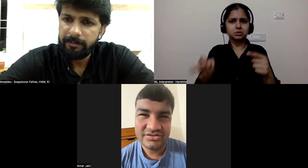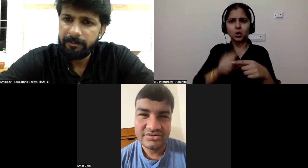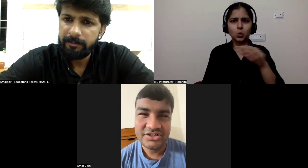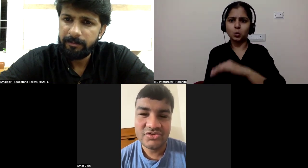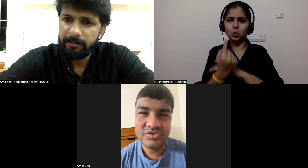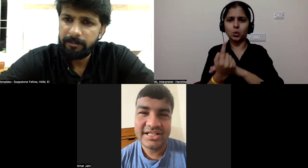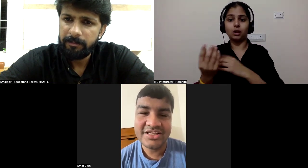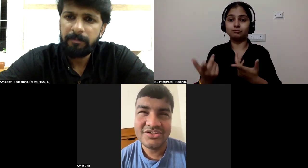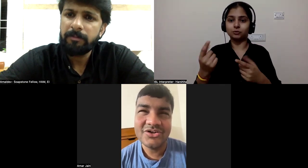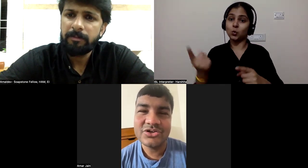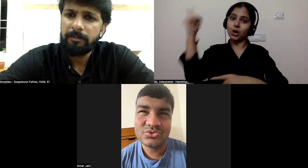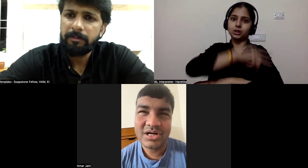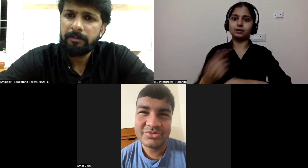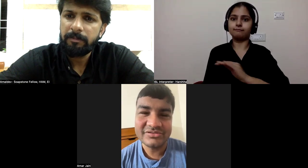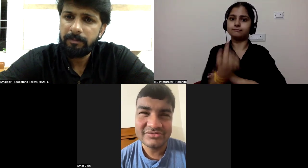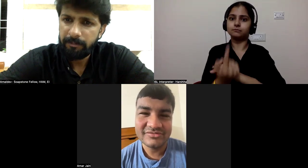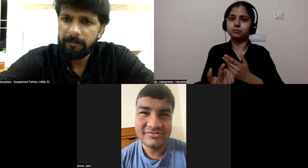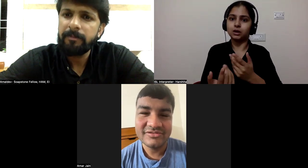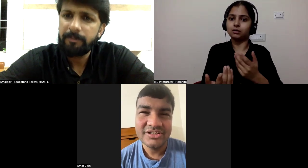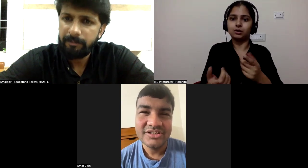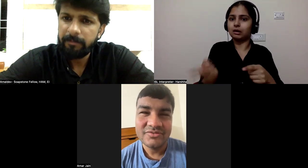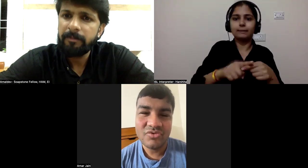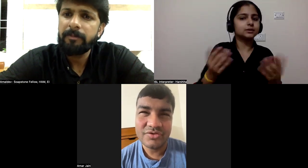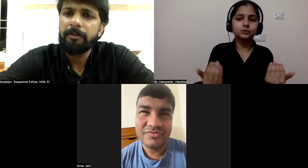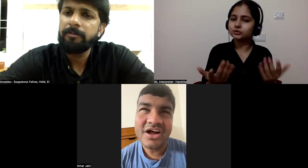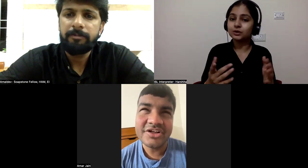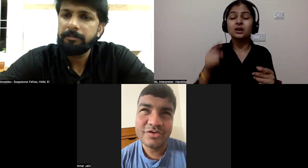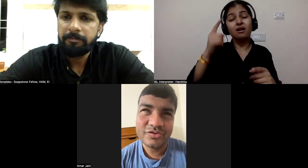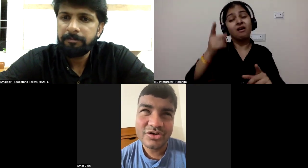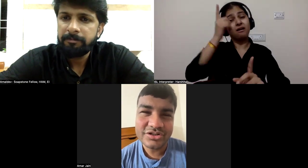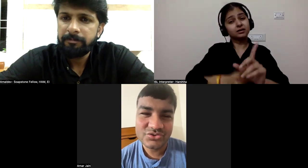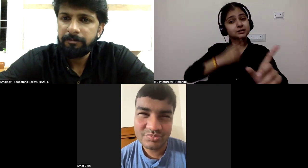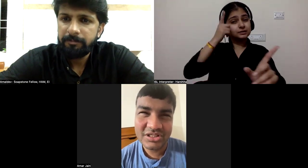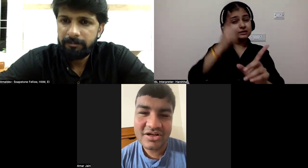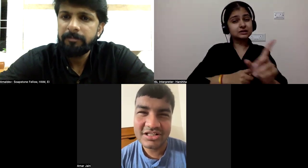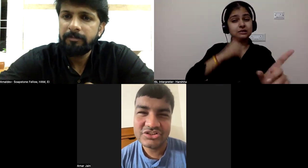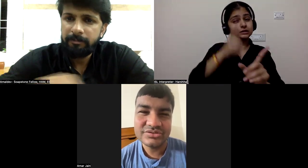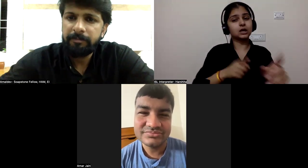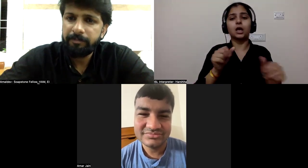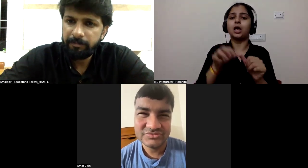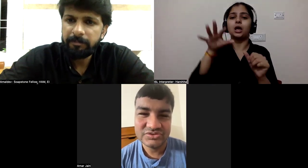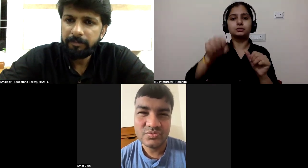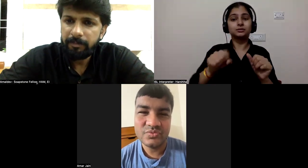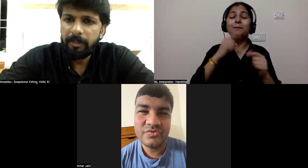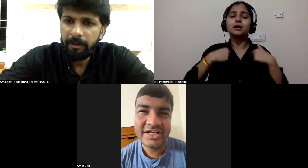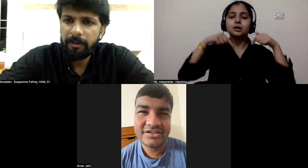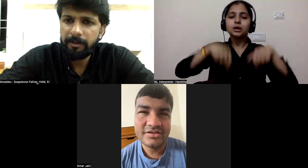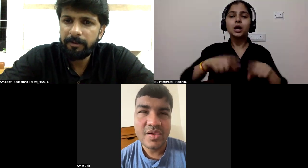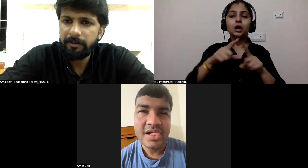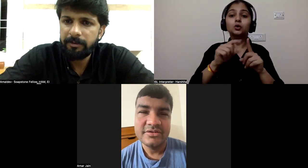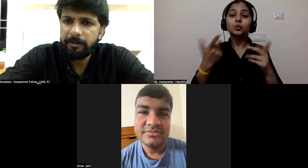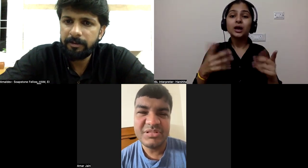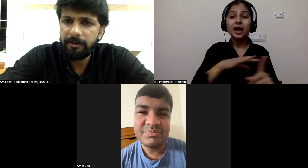overnight. It will take years to happen. What we are here for is to build a culture